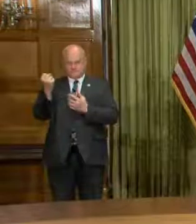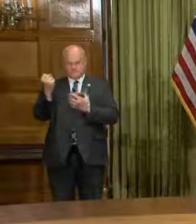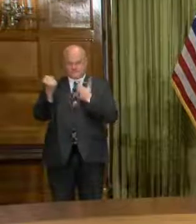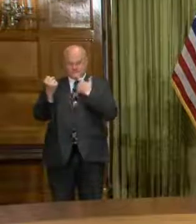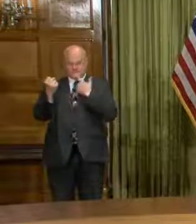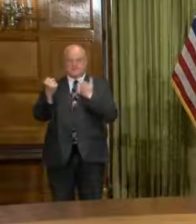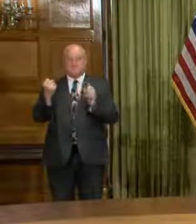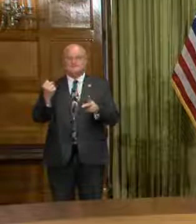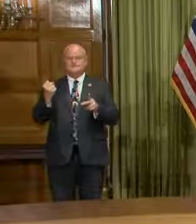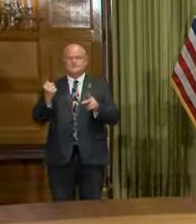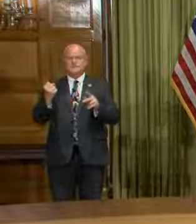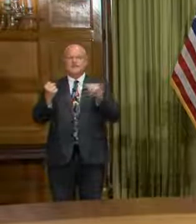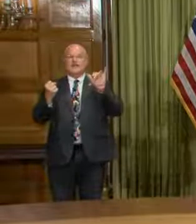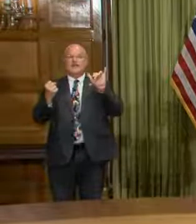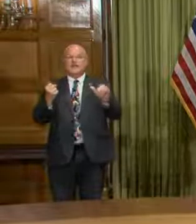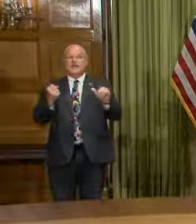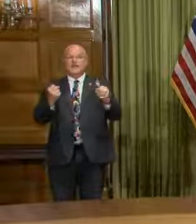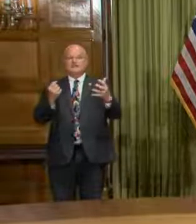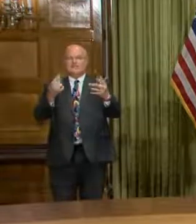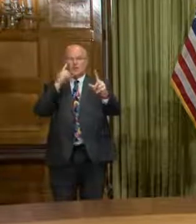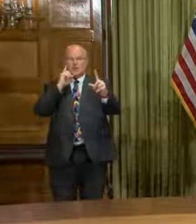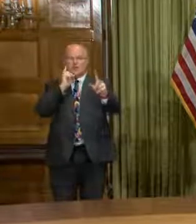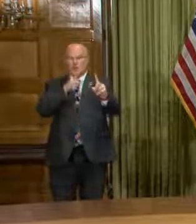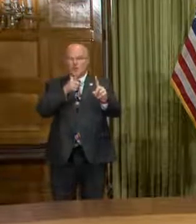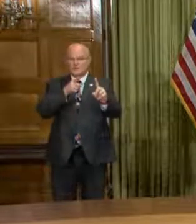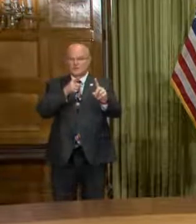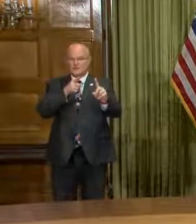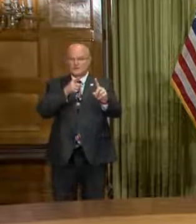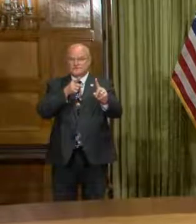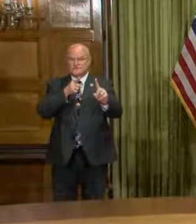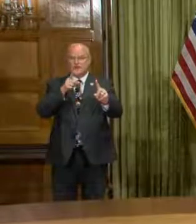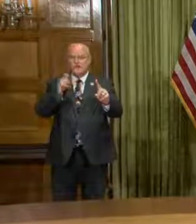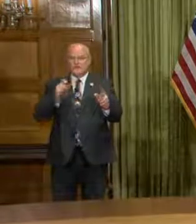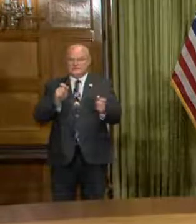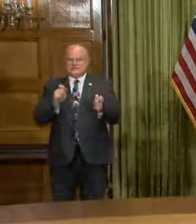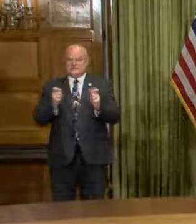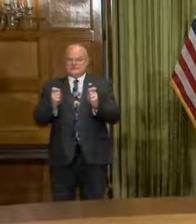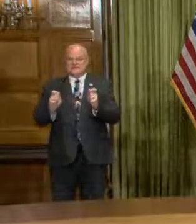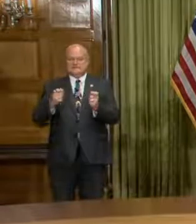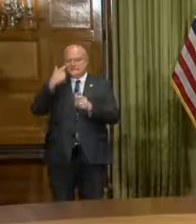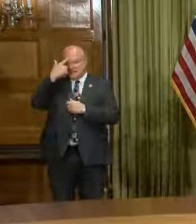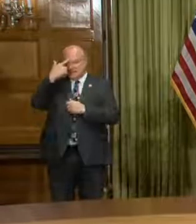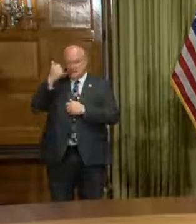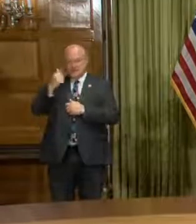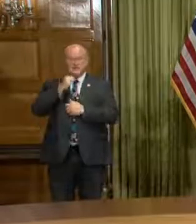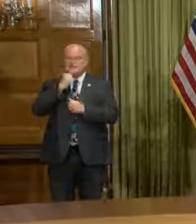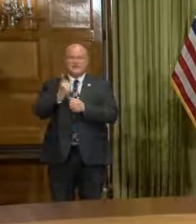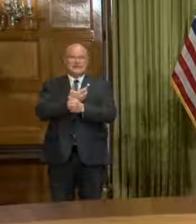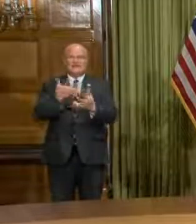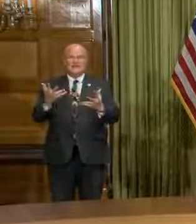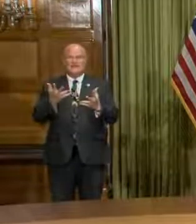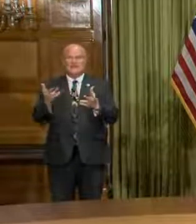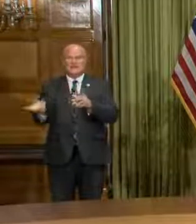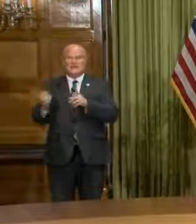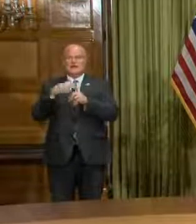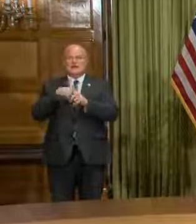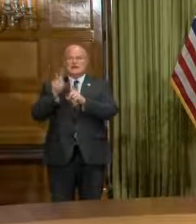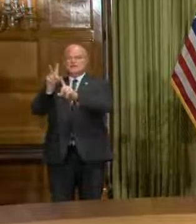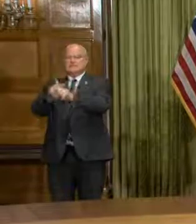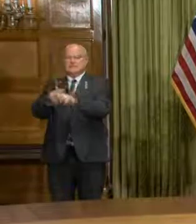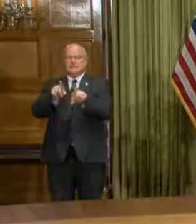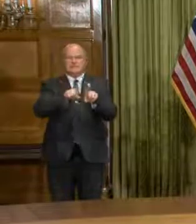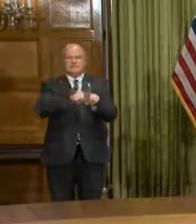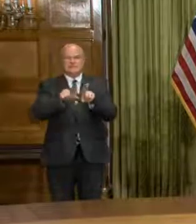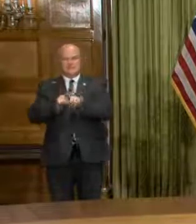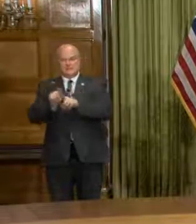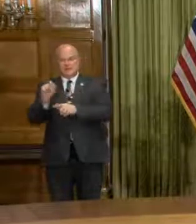and say that's where we want to get to. And we have to adjust that because not everything applies to a state such